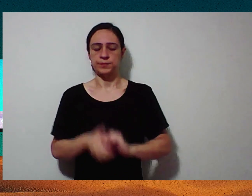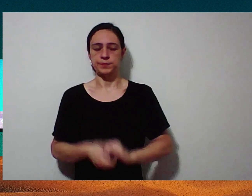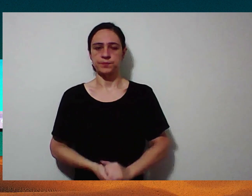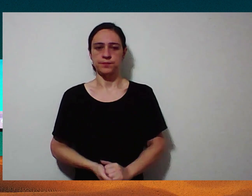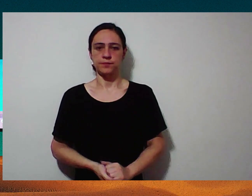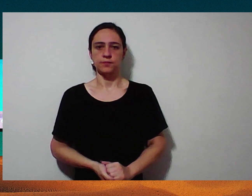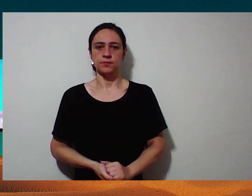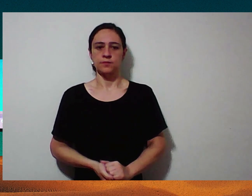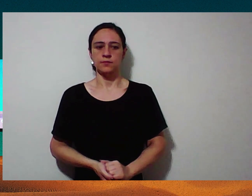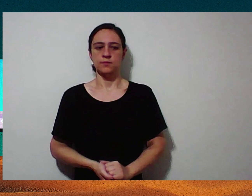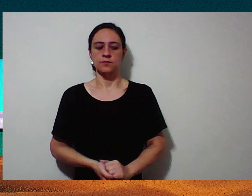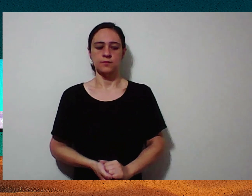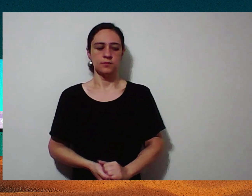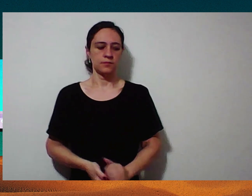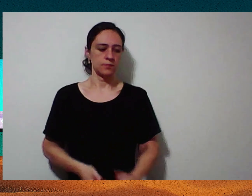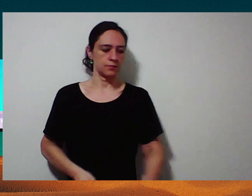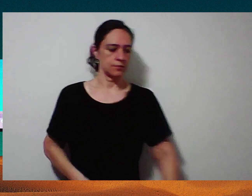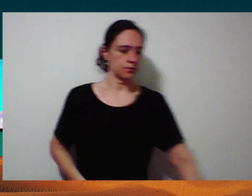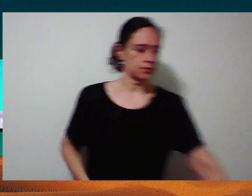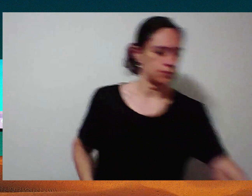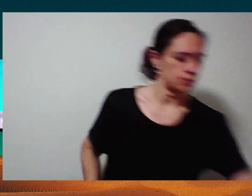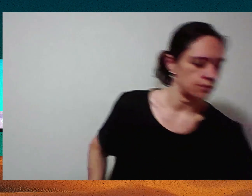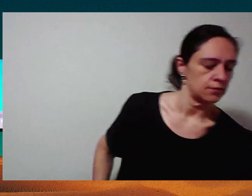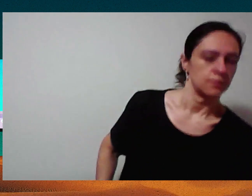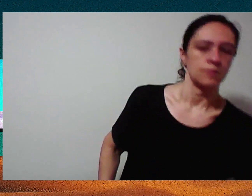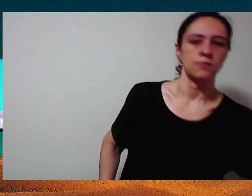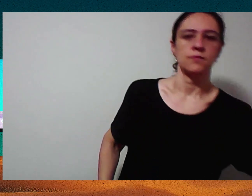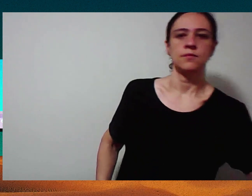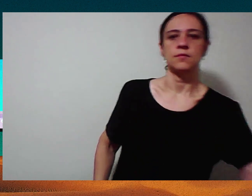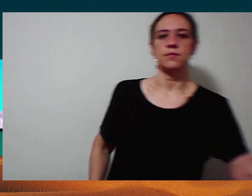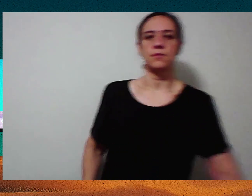is John chapter 5, verses 19 to 30.